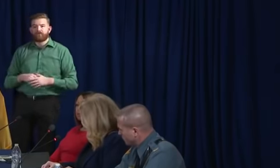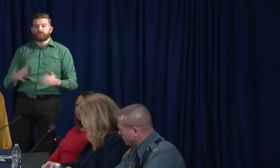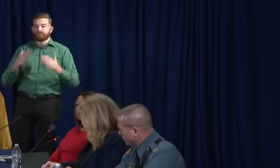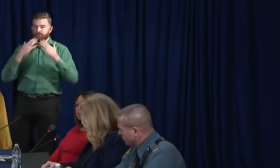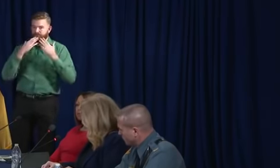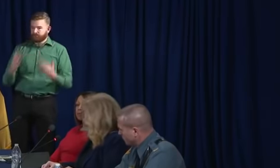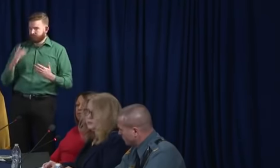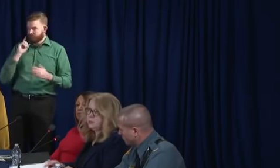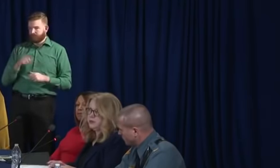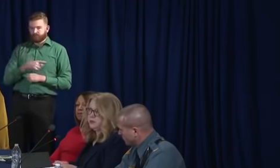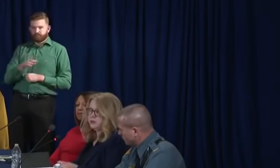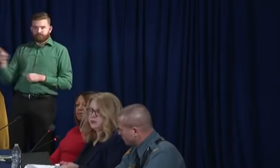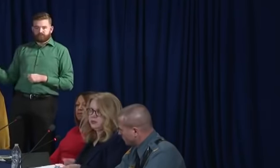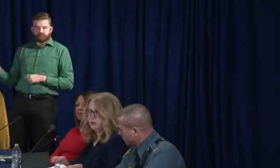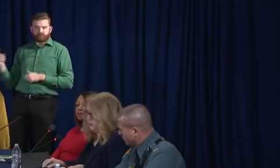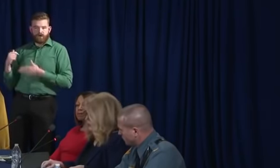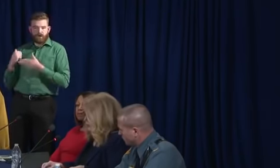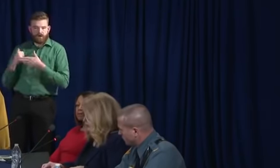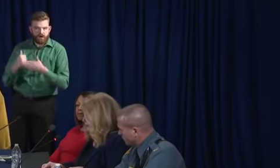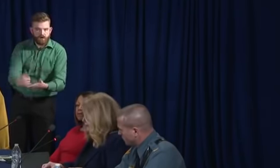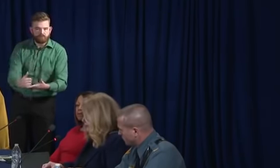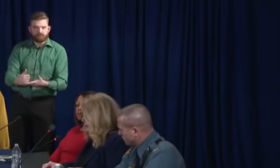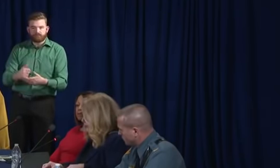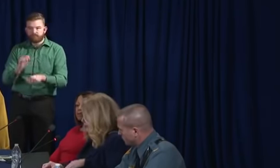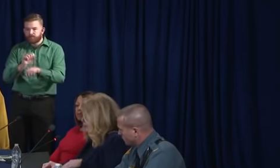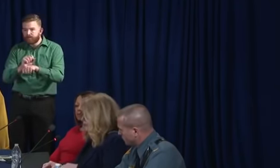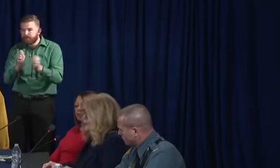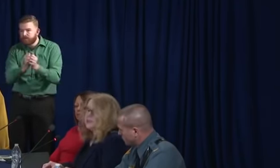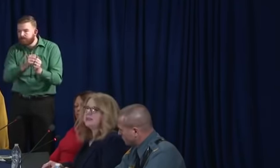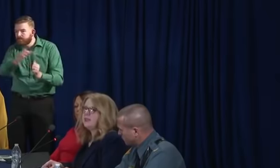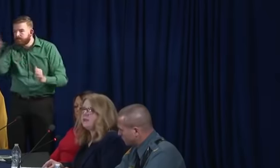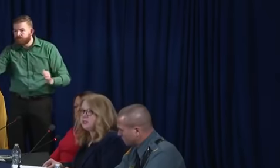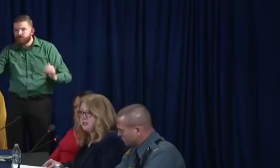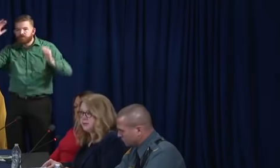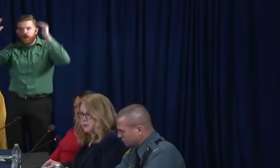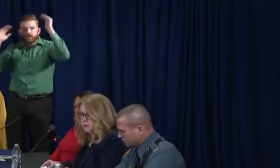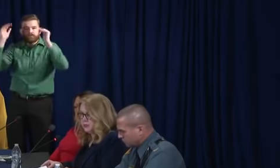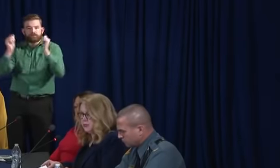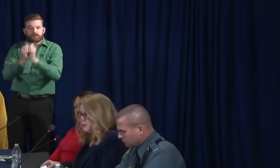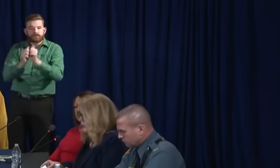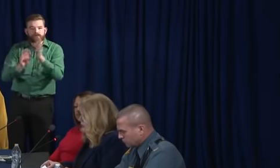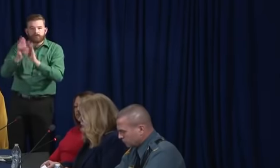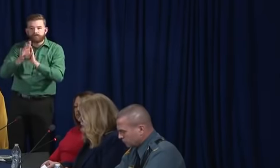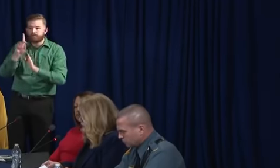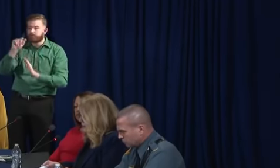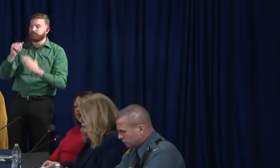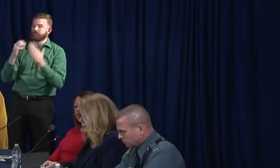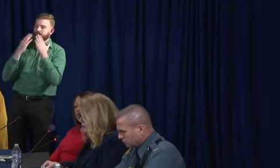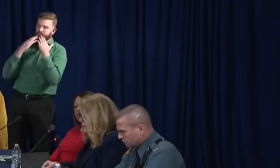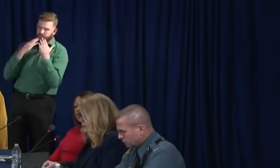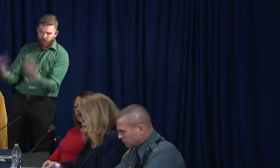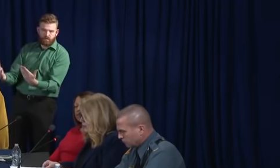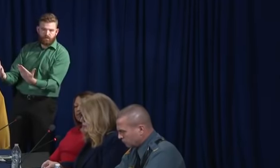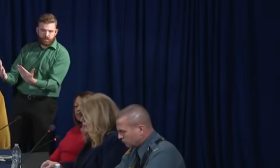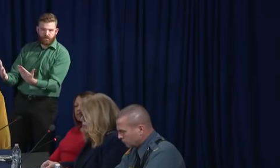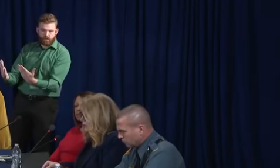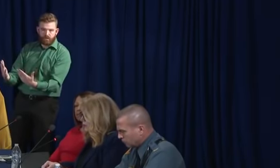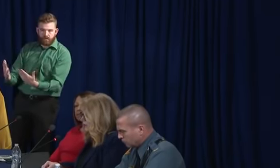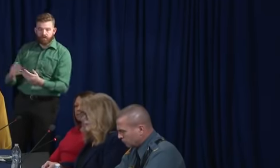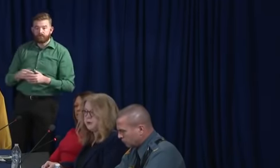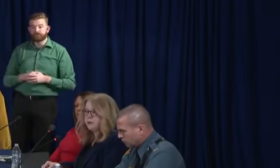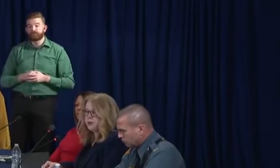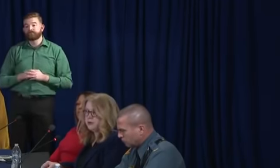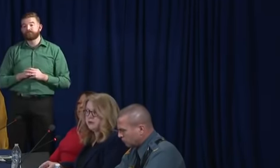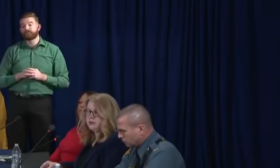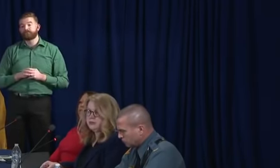center facilities who support this critical population. We've taken several steps here, including temporarily suspending